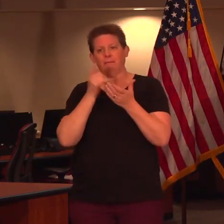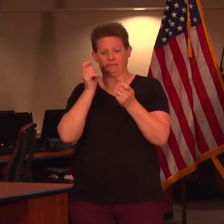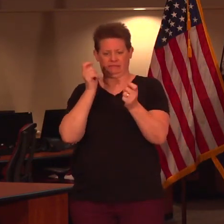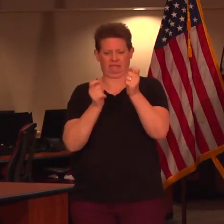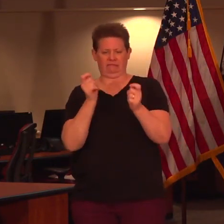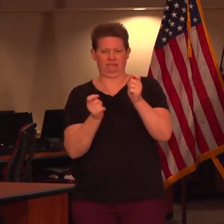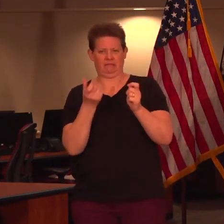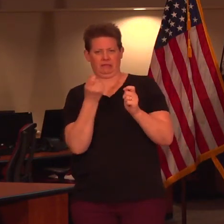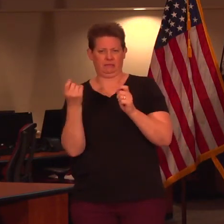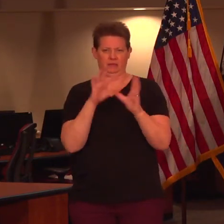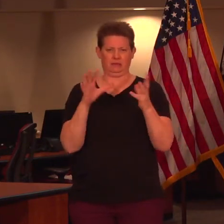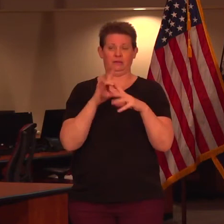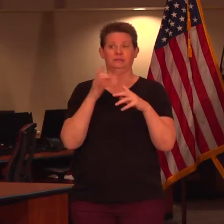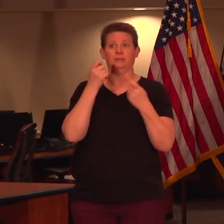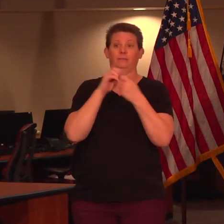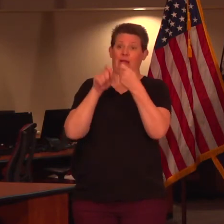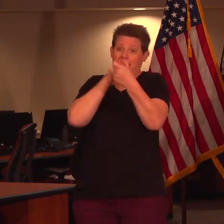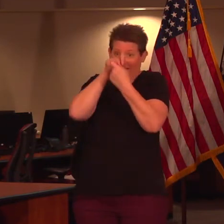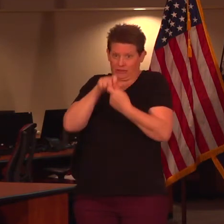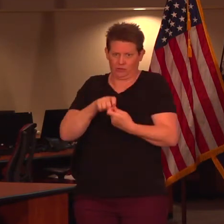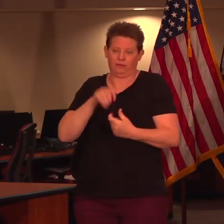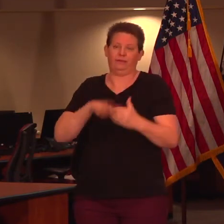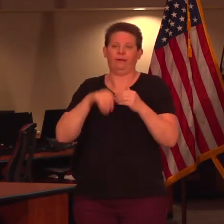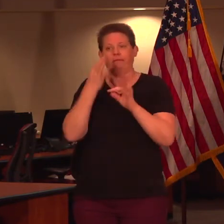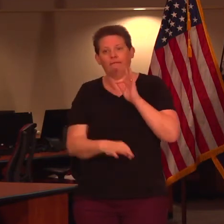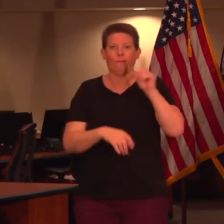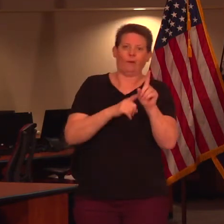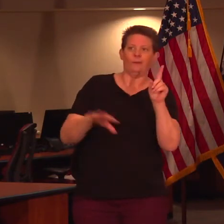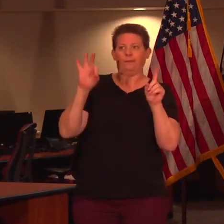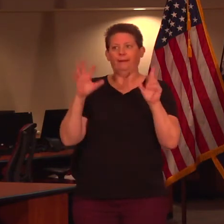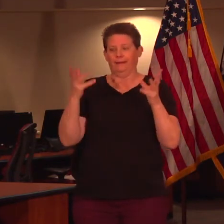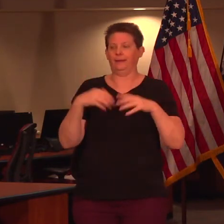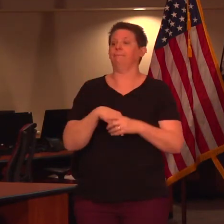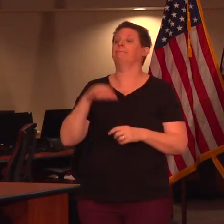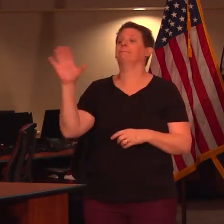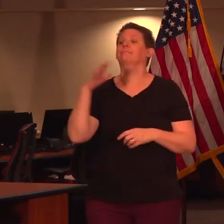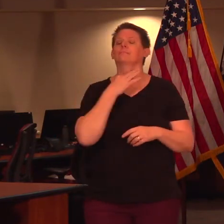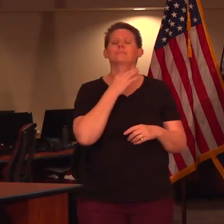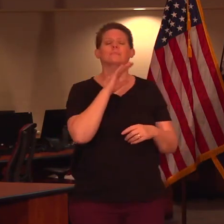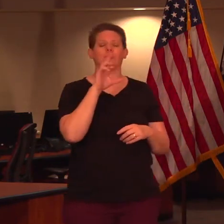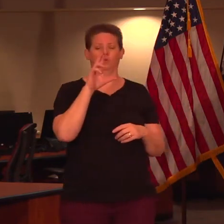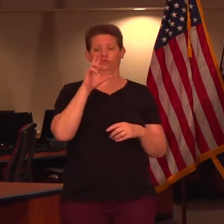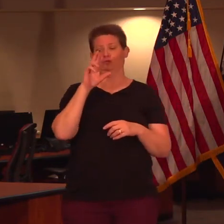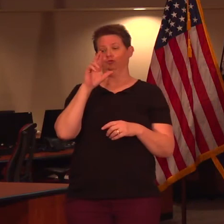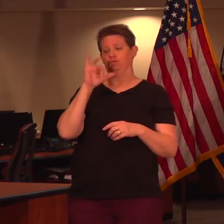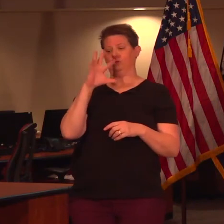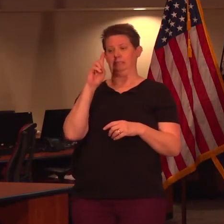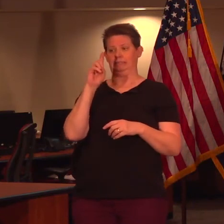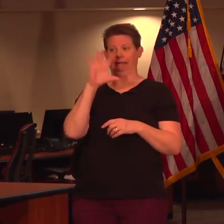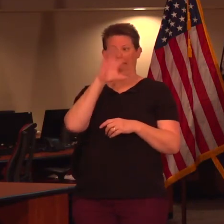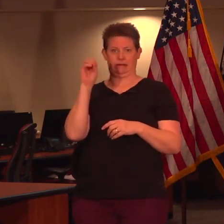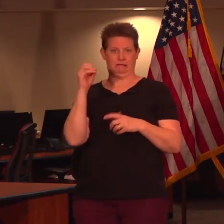changed over the last couple of weeks. It's more accurate and more precise. And following up, Richland County has a higher amount of case counts